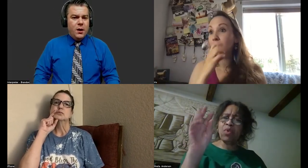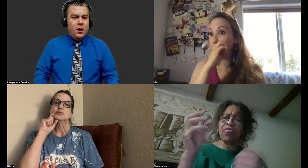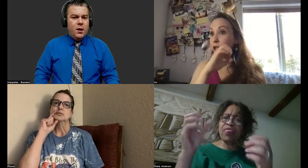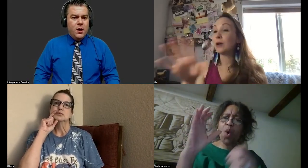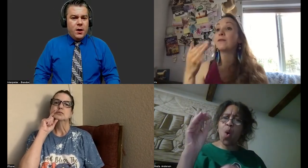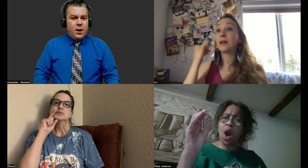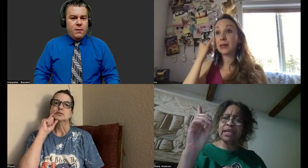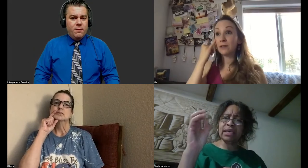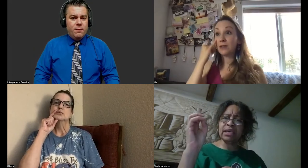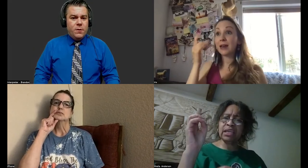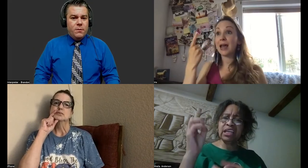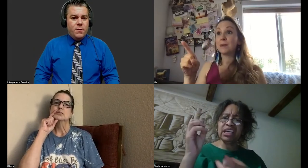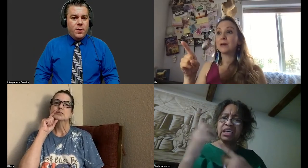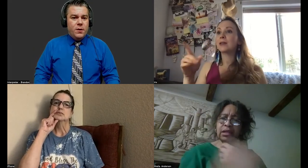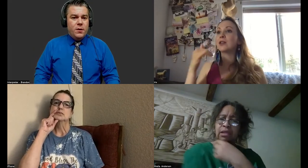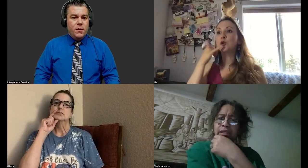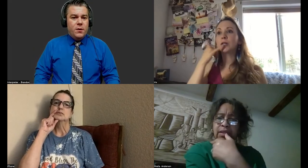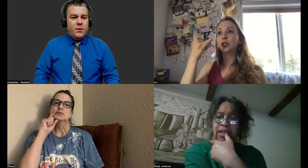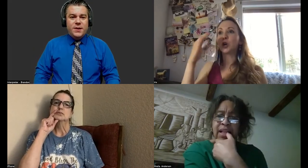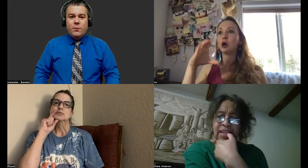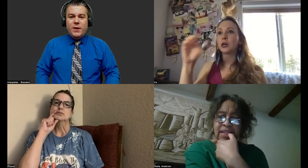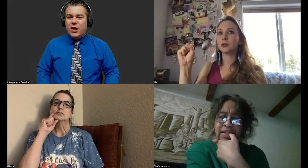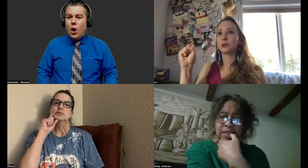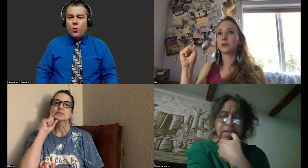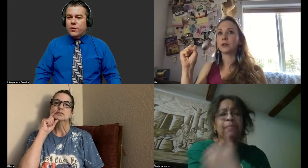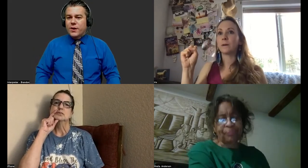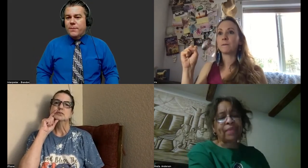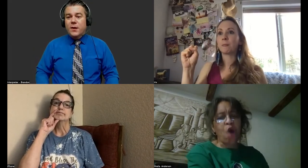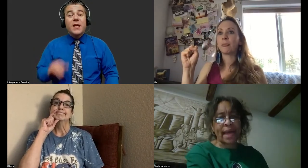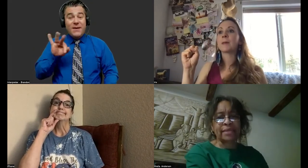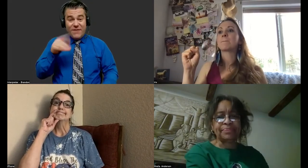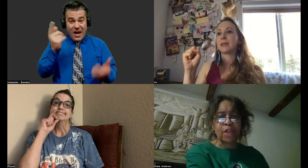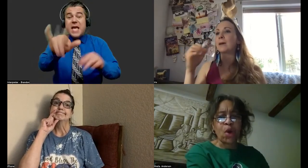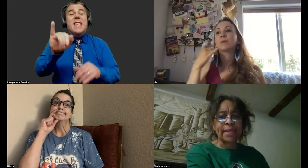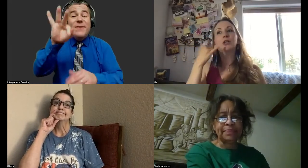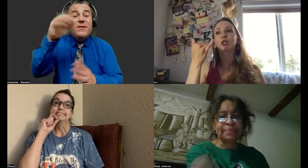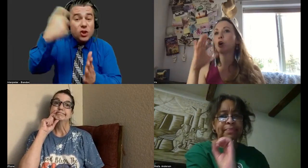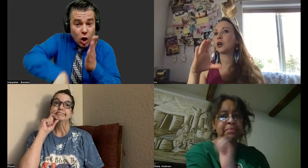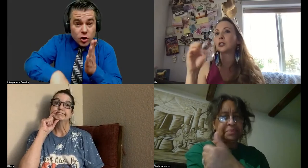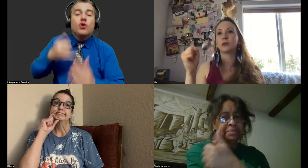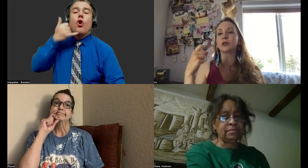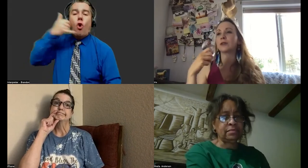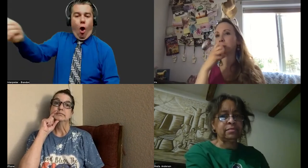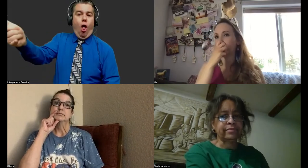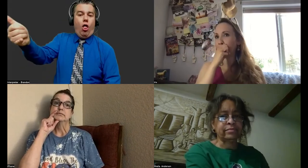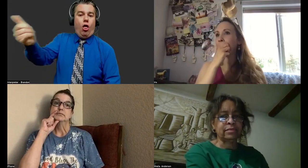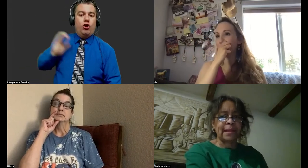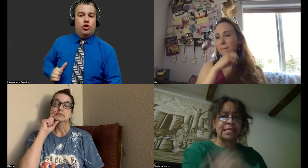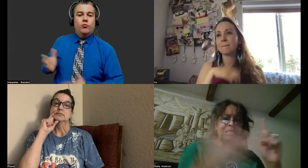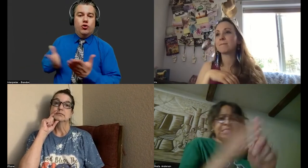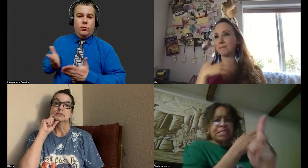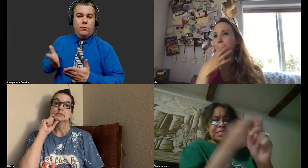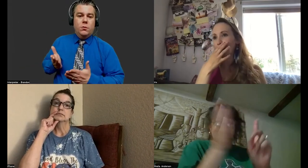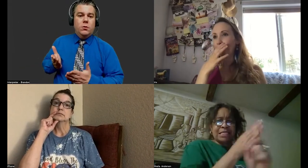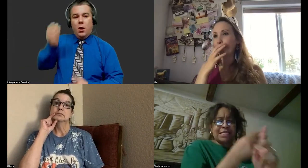the. So if that happened, then you can It just said with call, a code or something. yeah, just call customer service. Yep.